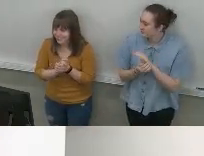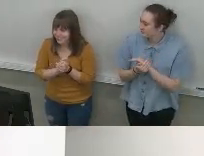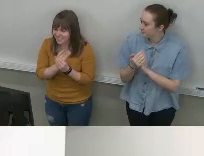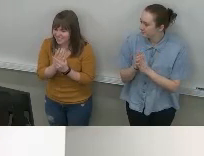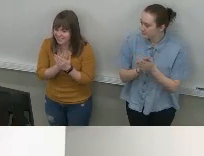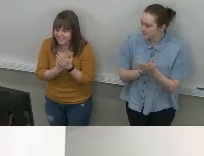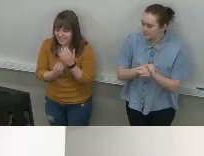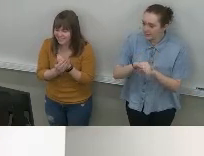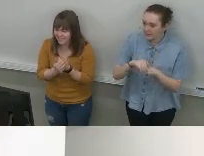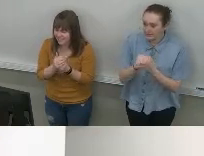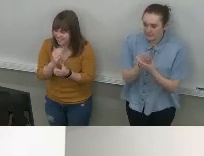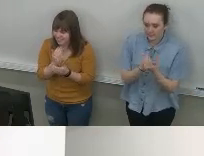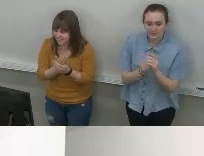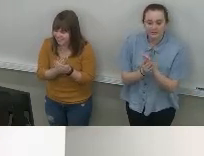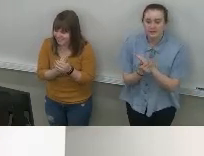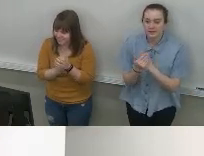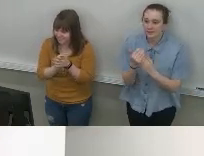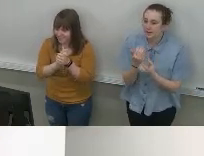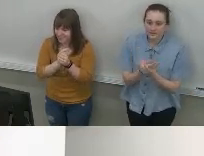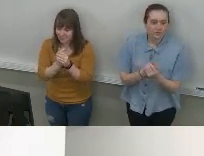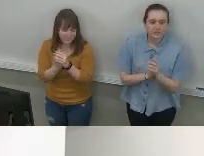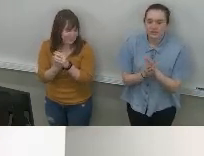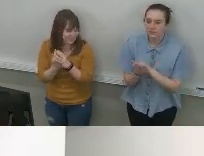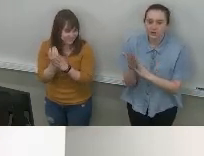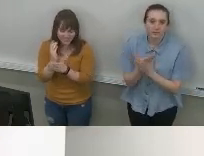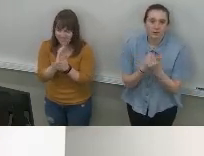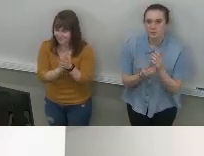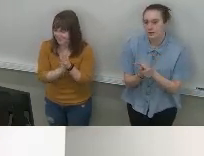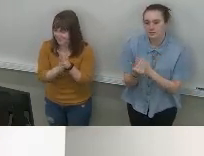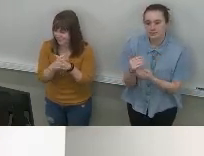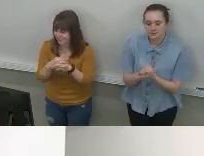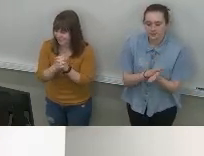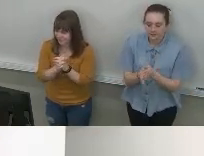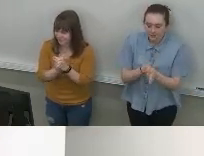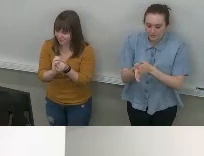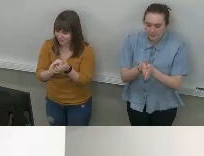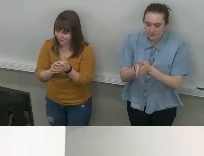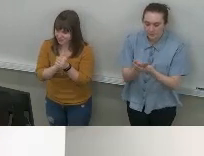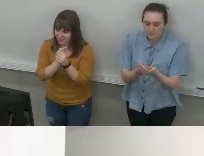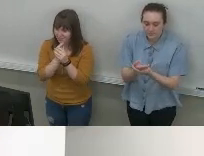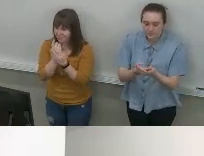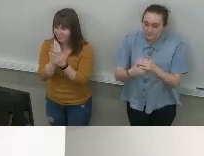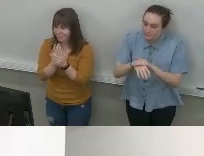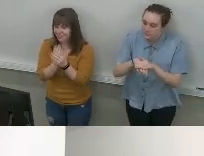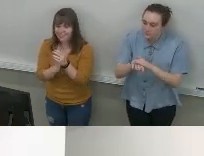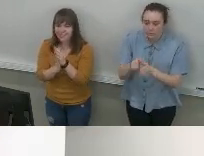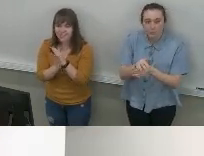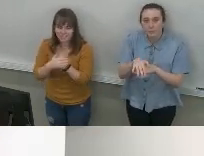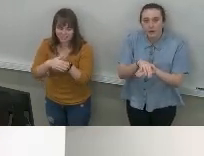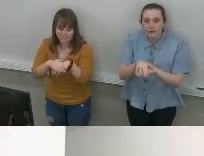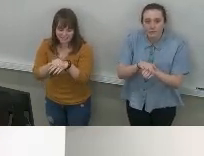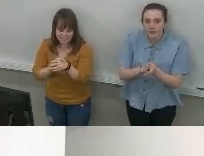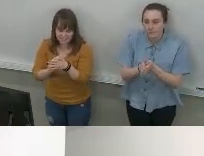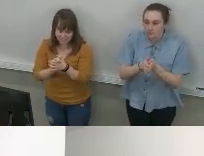is as easy as it looks, and it is exactly what it is. Yeah, it looks like you're trying to wash your hands. You can rub